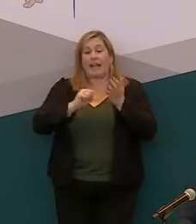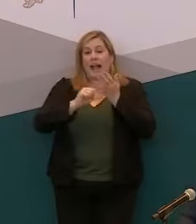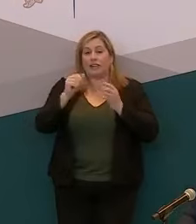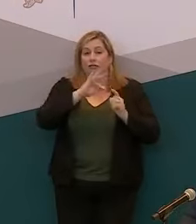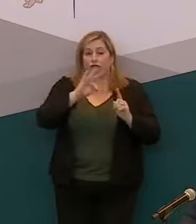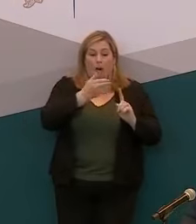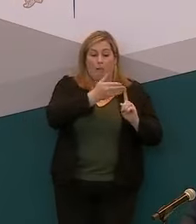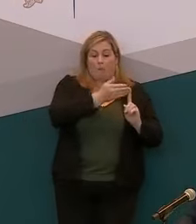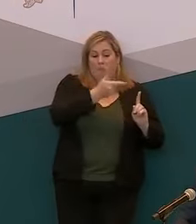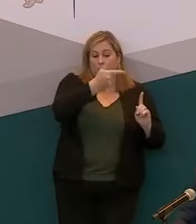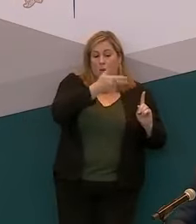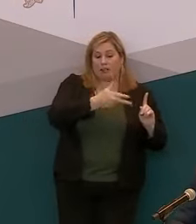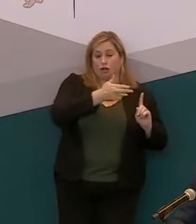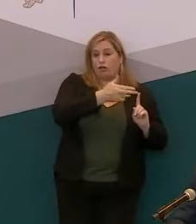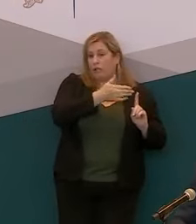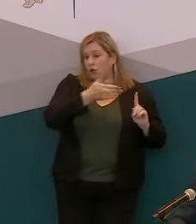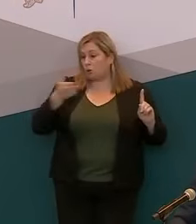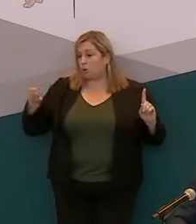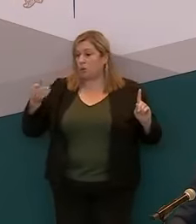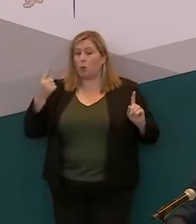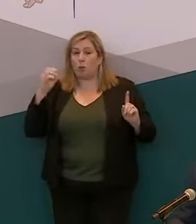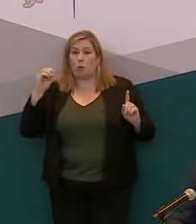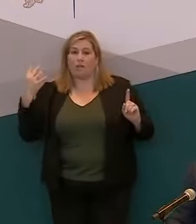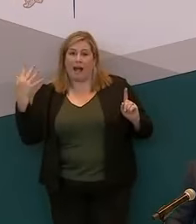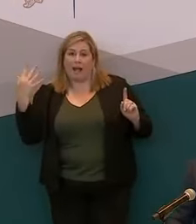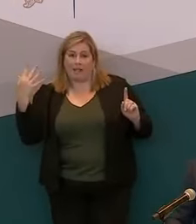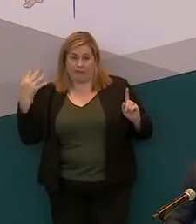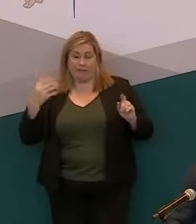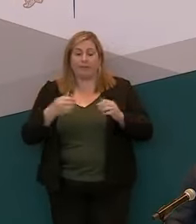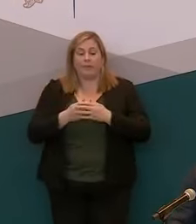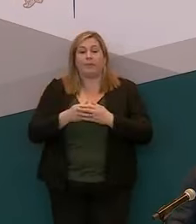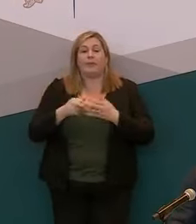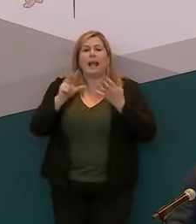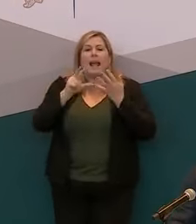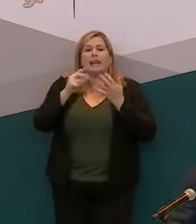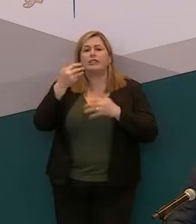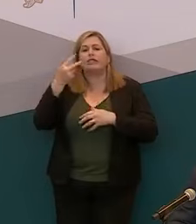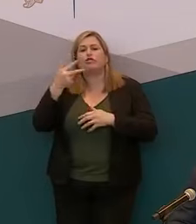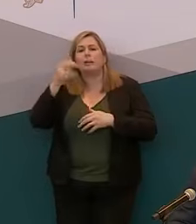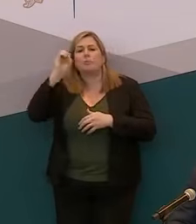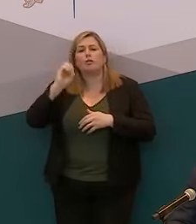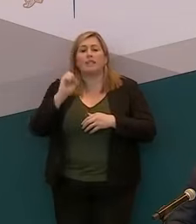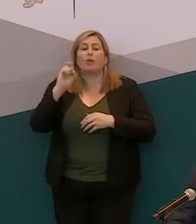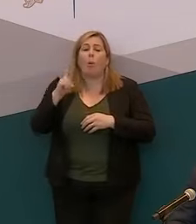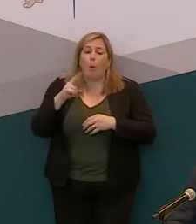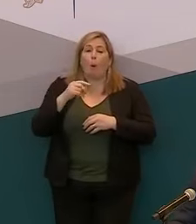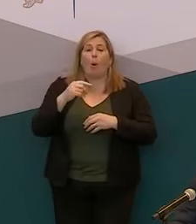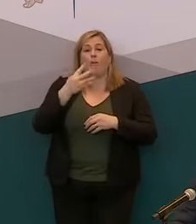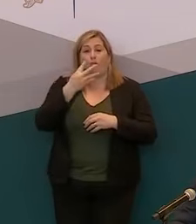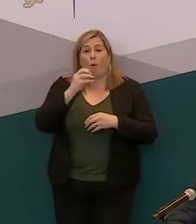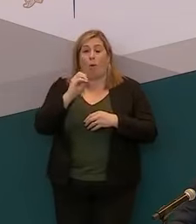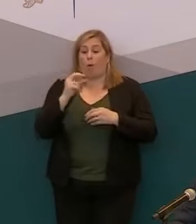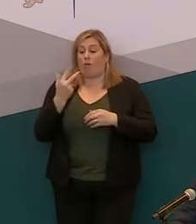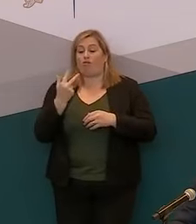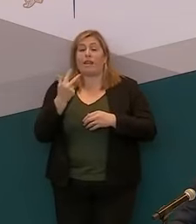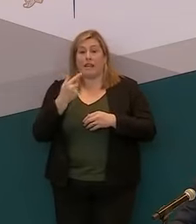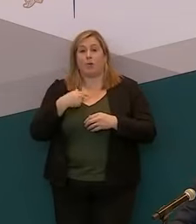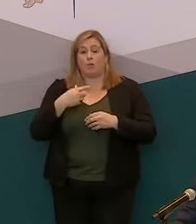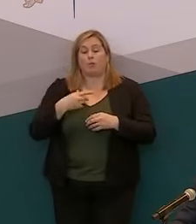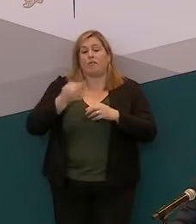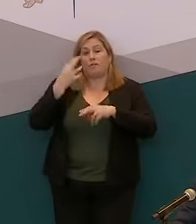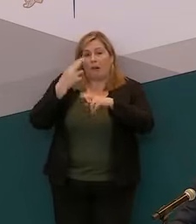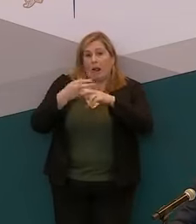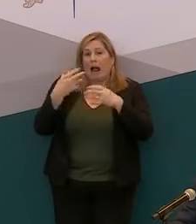to 105. And in 83% of cases, or 403, we've been notified of an underlying